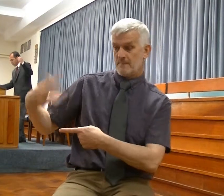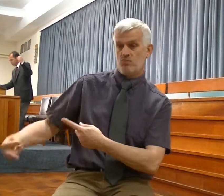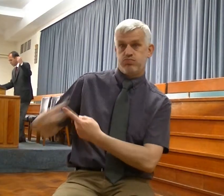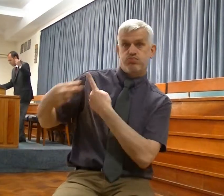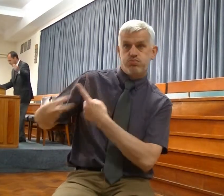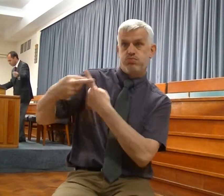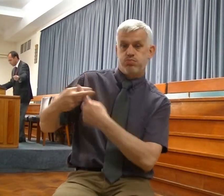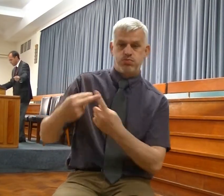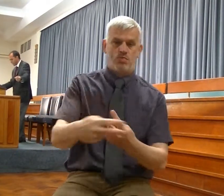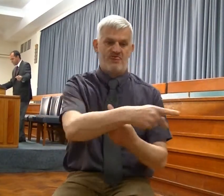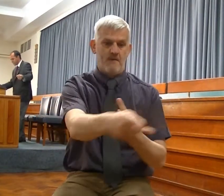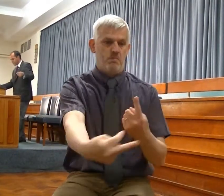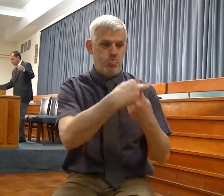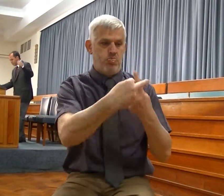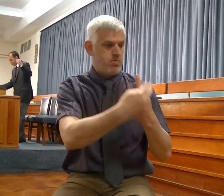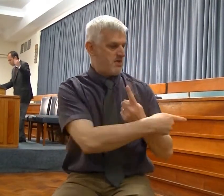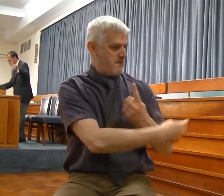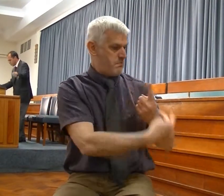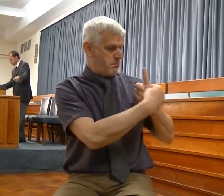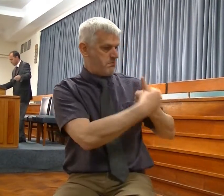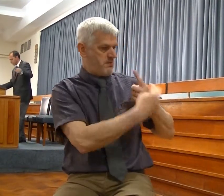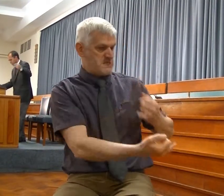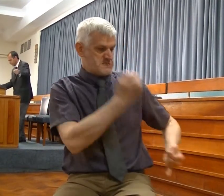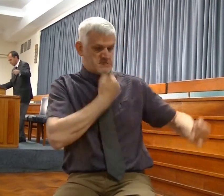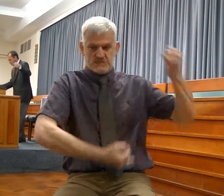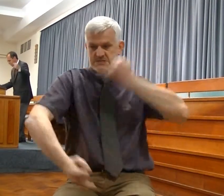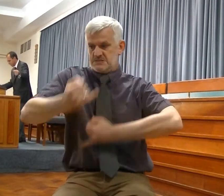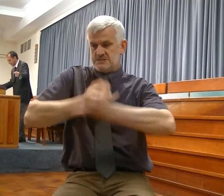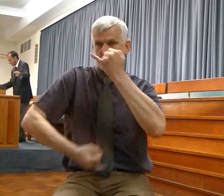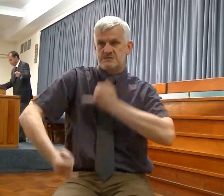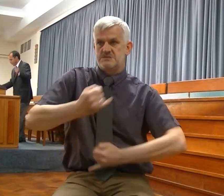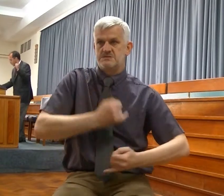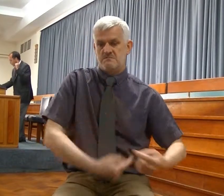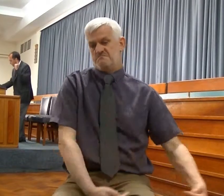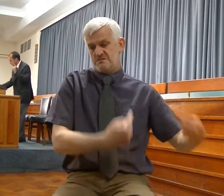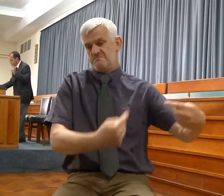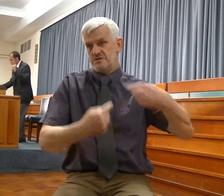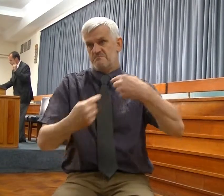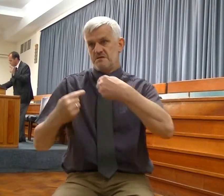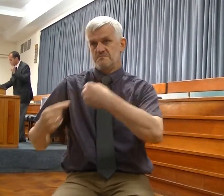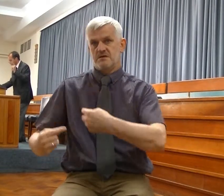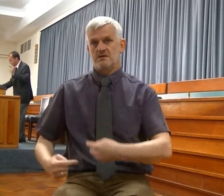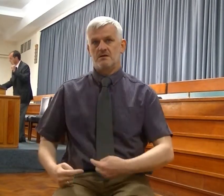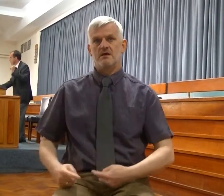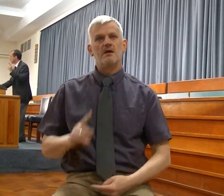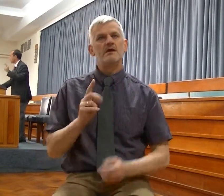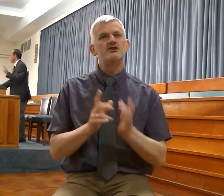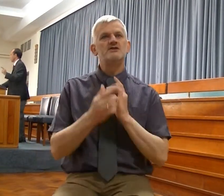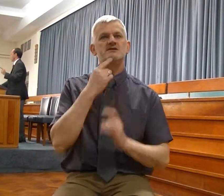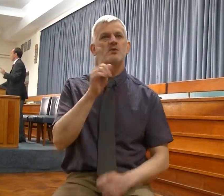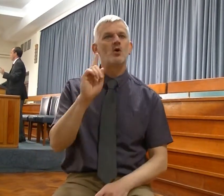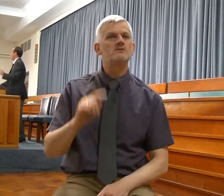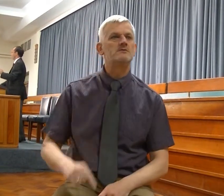torturers, the people who were blaspheming against him, who were insulting him, jeering all the day, for they know not